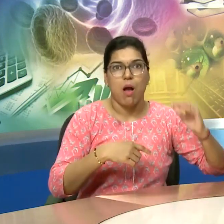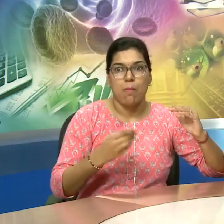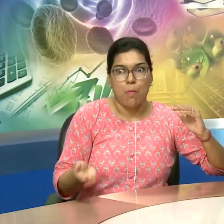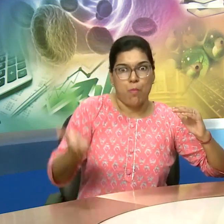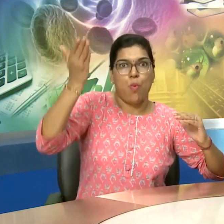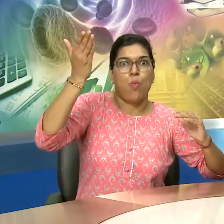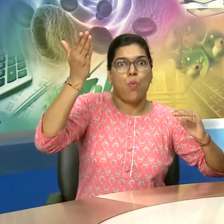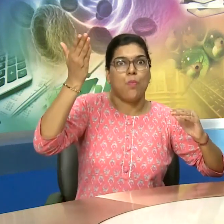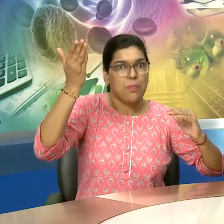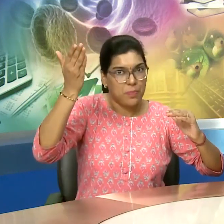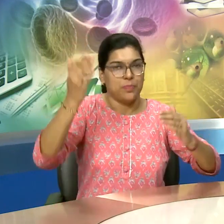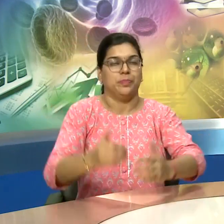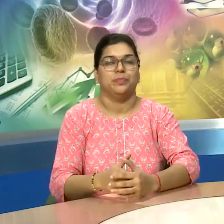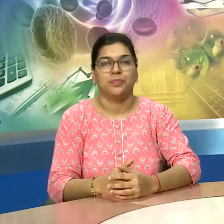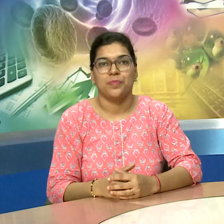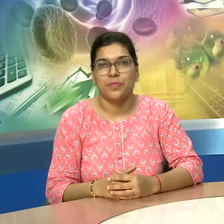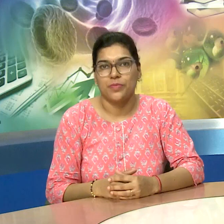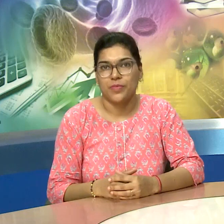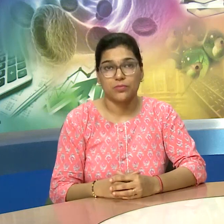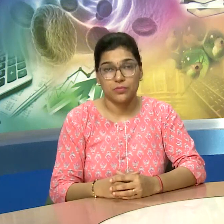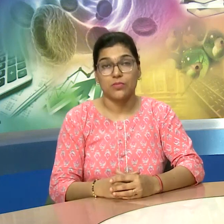increased alarmingly in numbers.